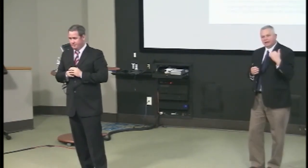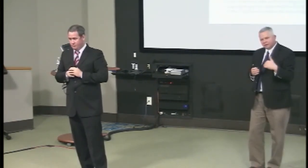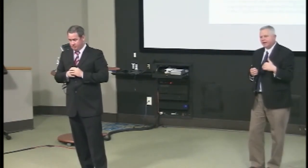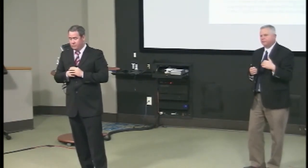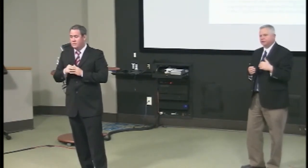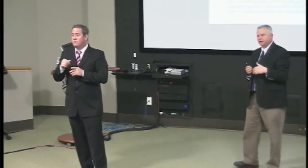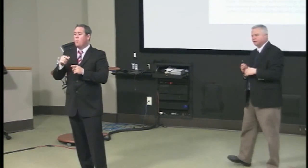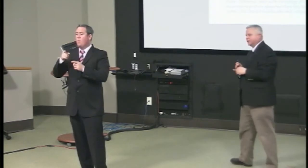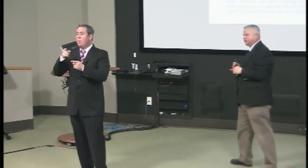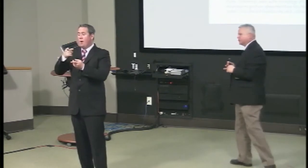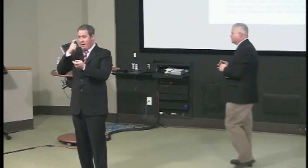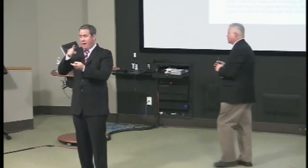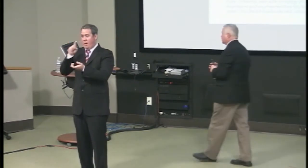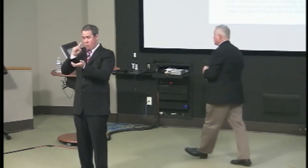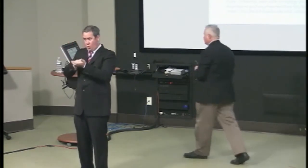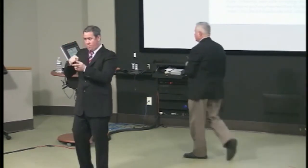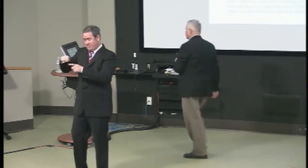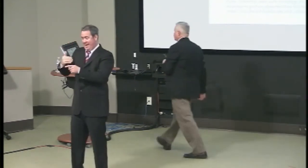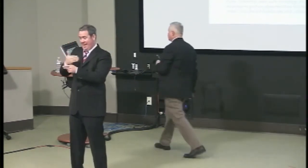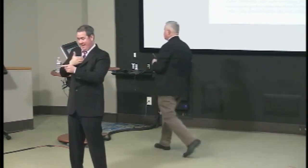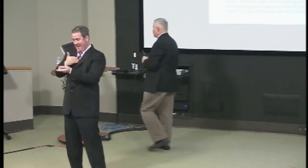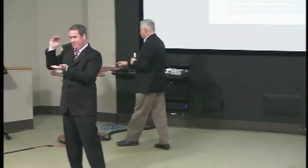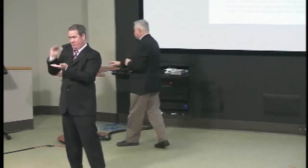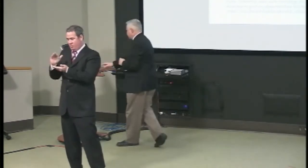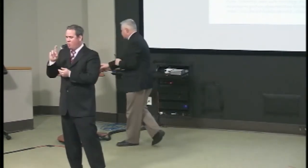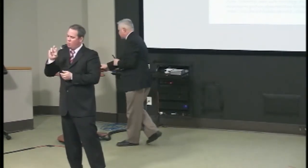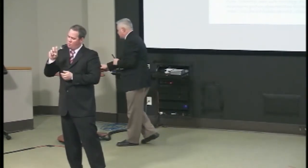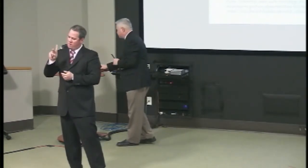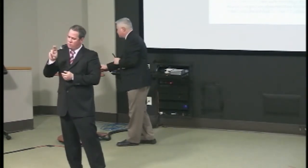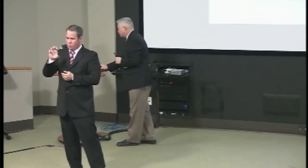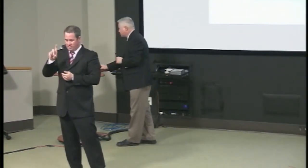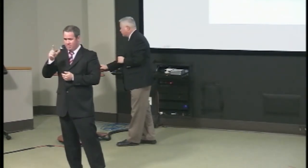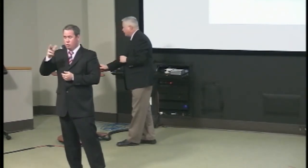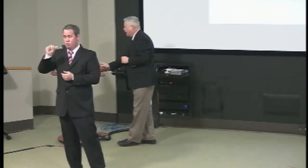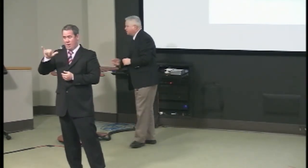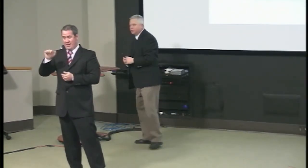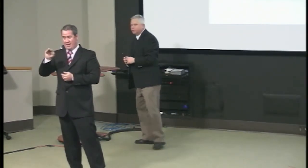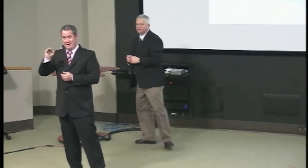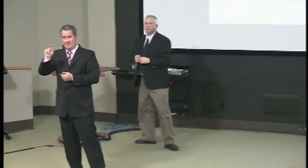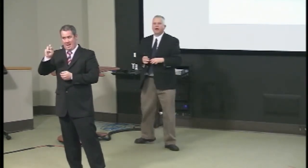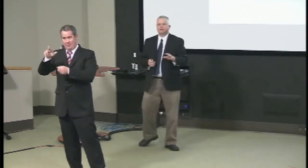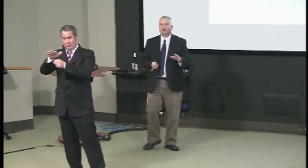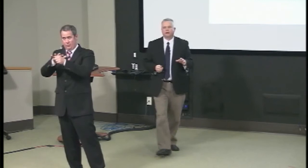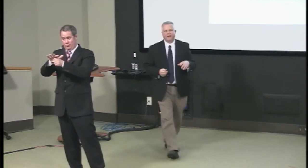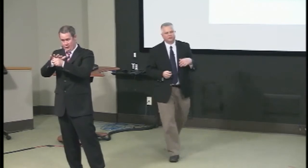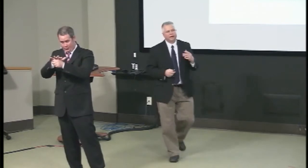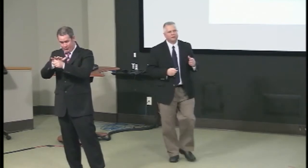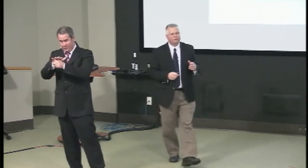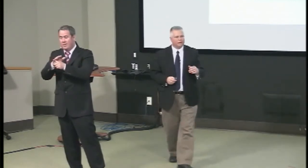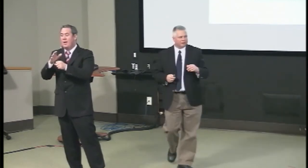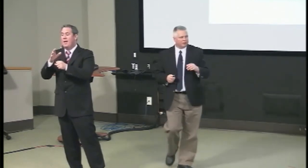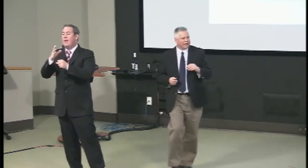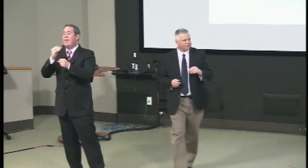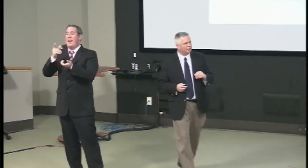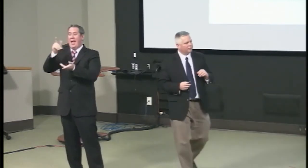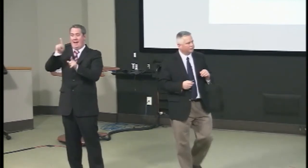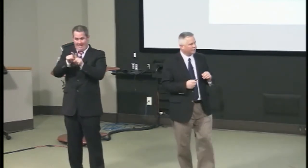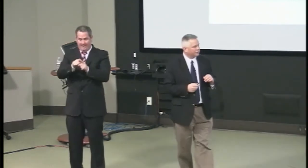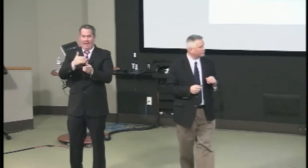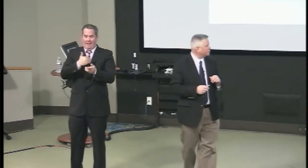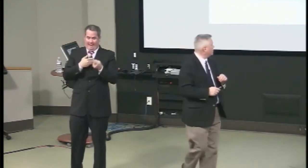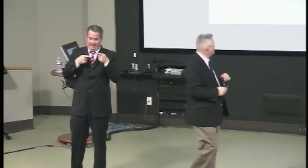connectivity in the left posterior region in children with dyslexia. And so to summarize all of that, so I can move on to the